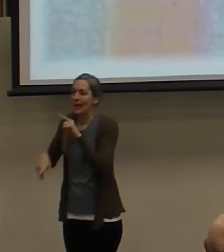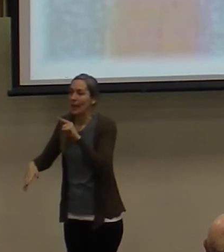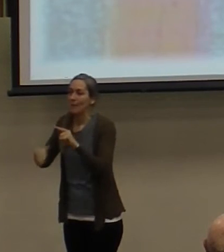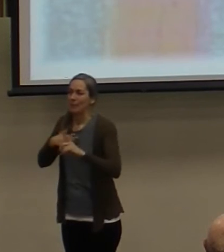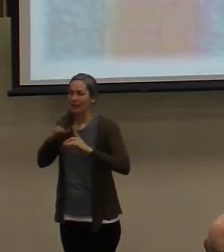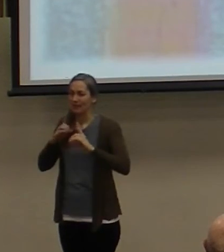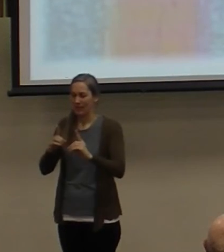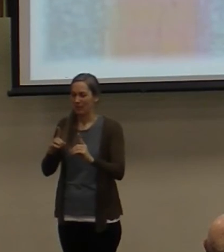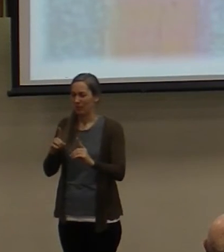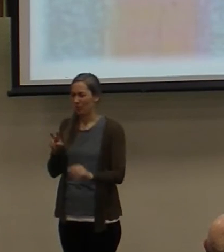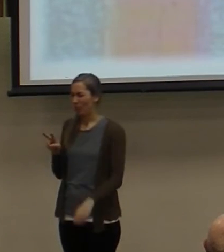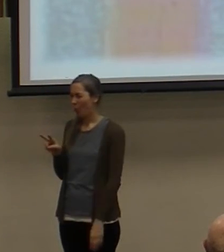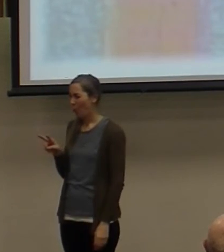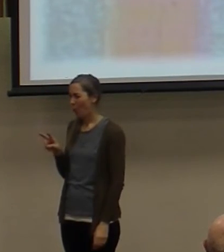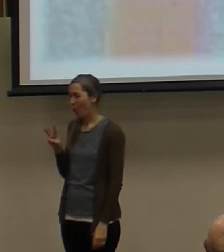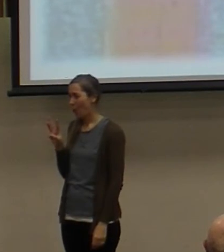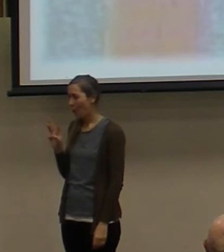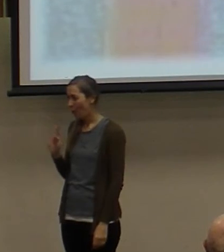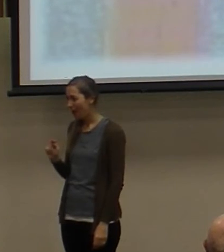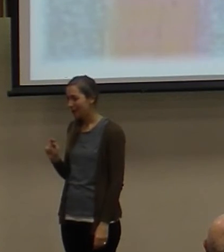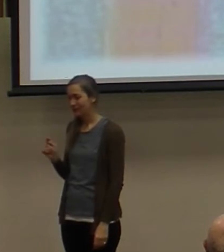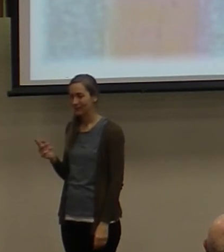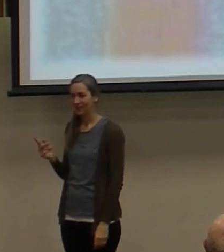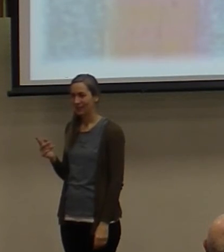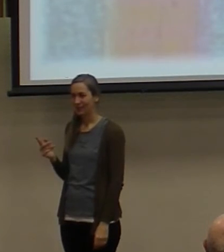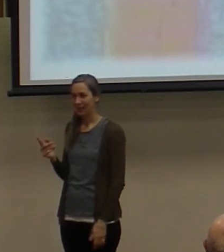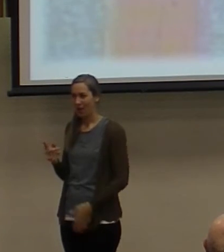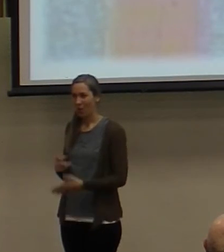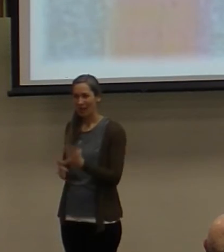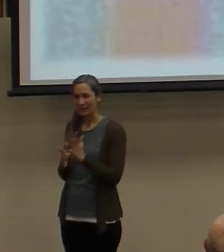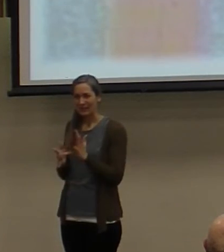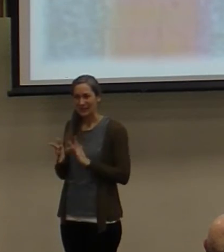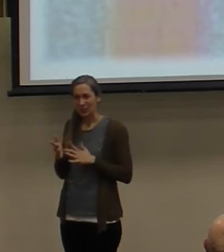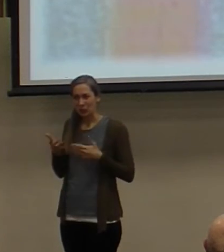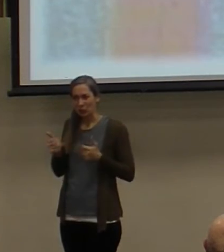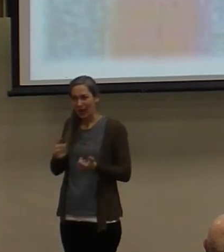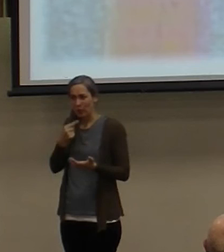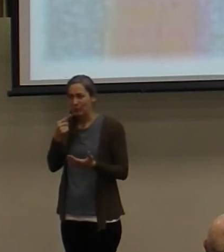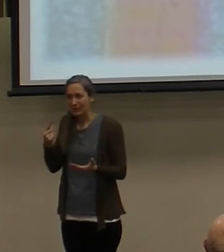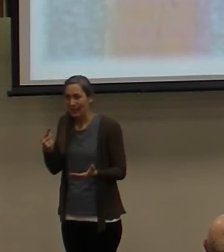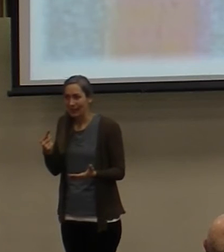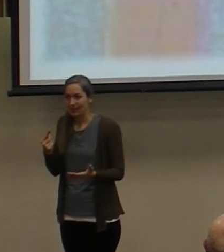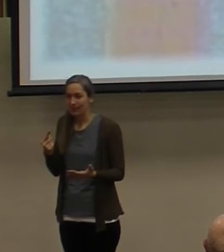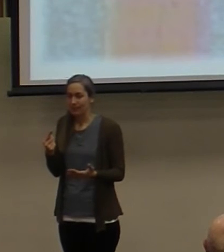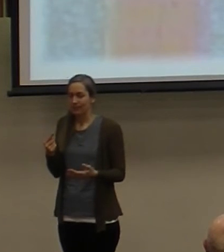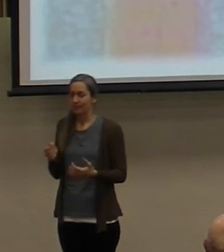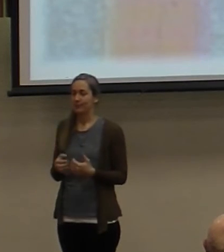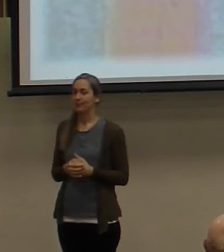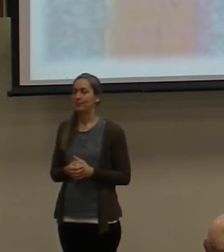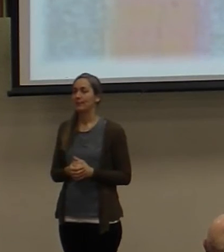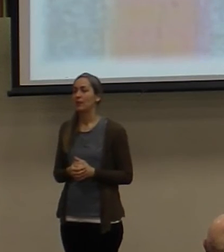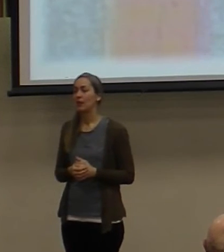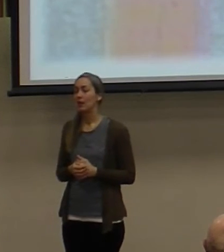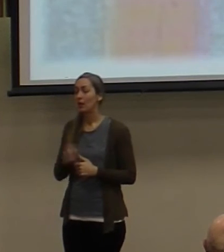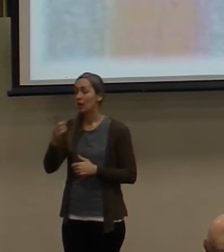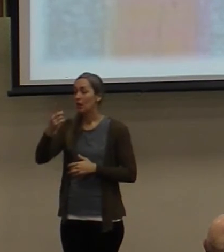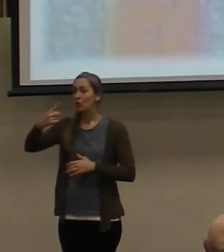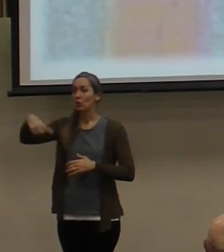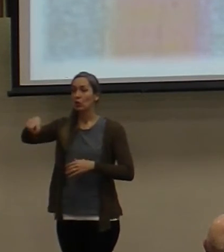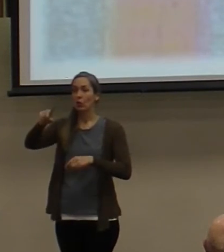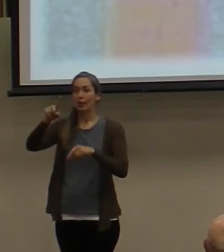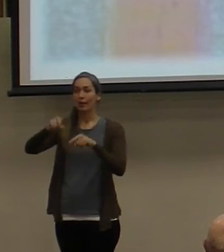in the world, Jesus? What are you saying right here? What are you trying to get across? I think part of it is this. You cannot